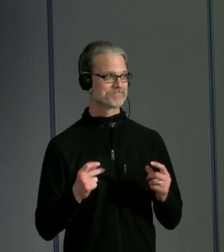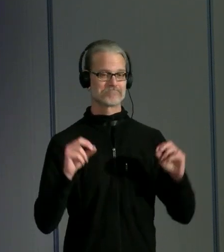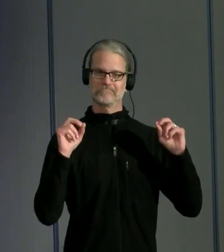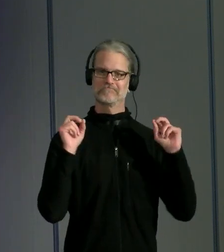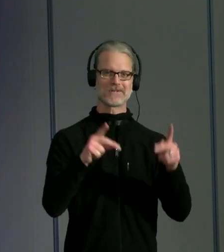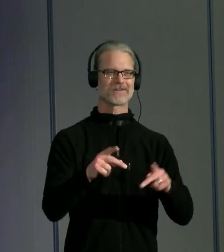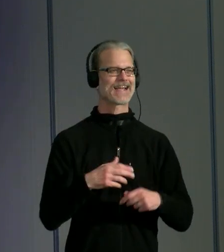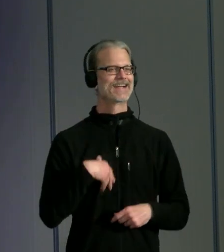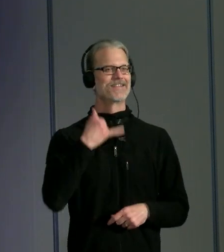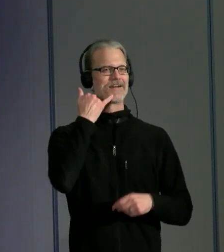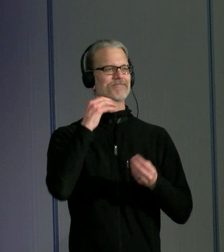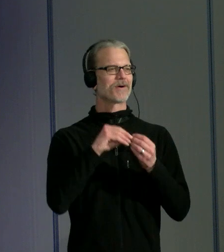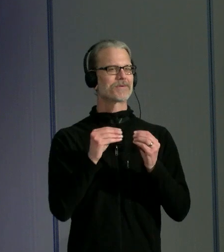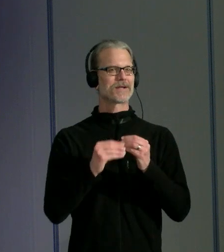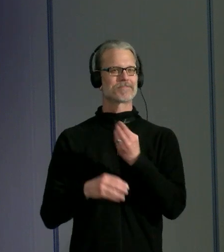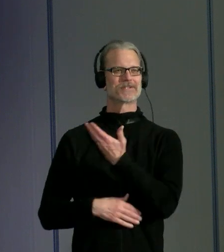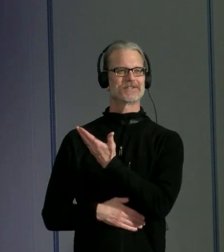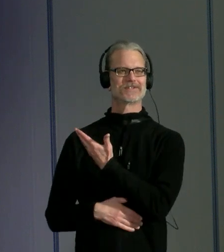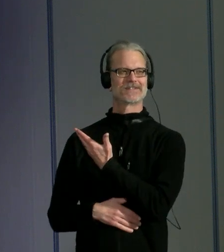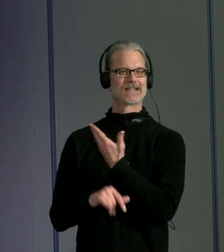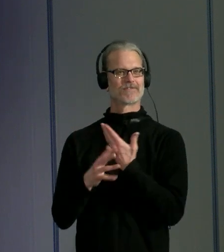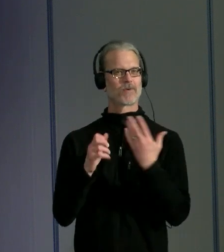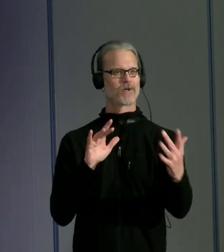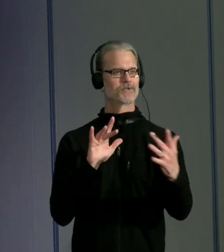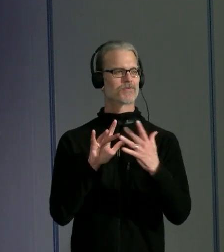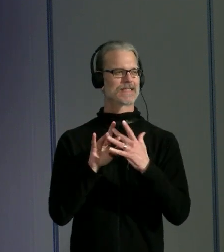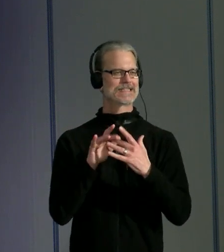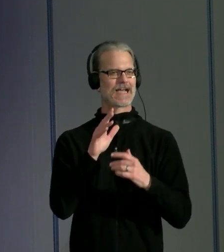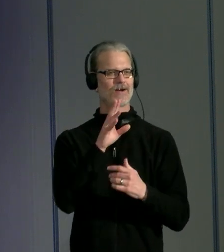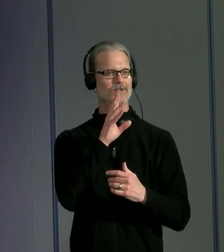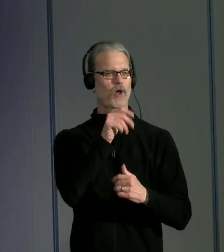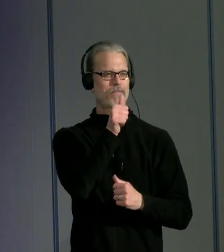Okay, well, our phone number, if you want to reach out and talk privately, is